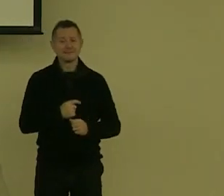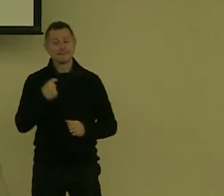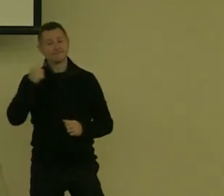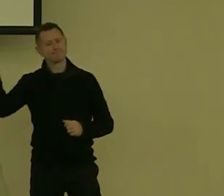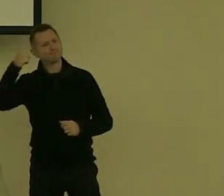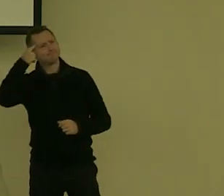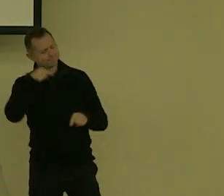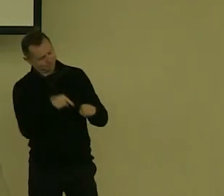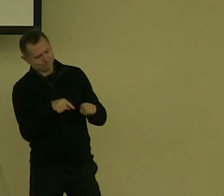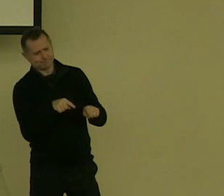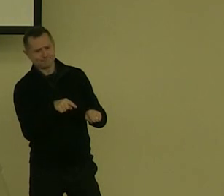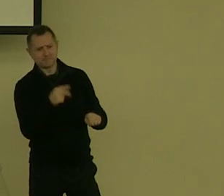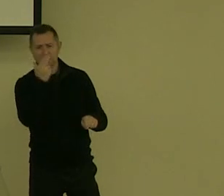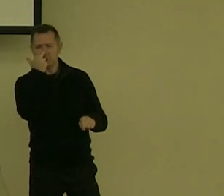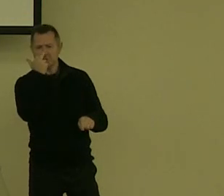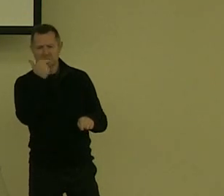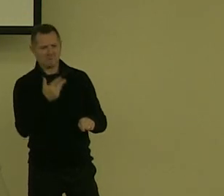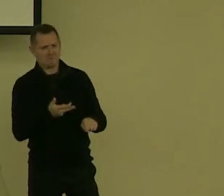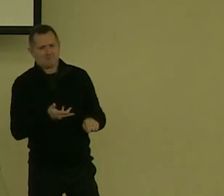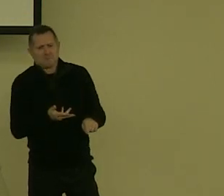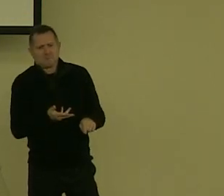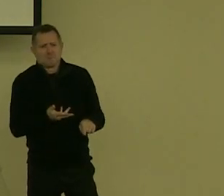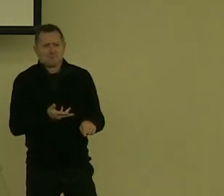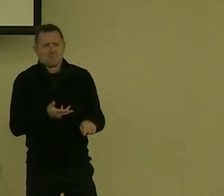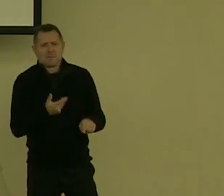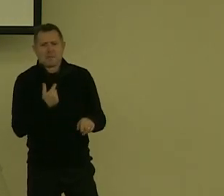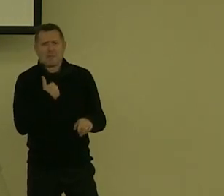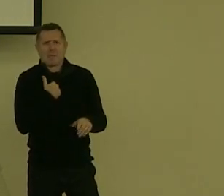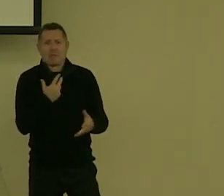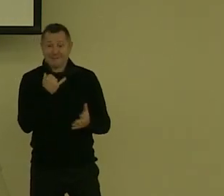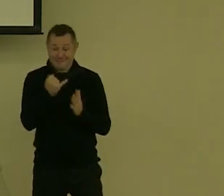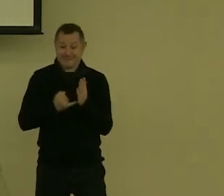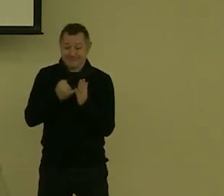out or anything. I feel horribly put on the spot.